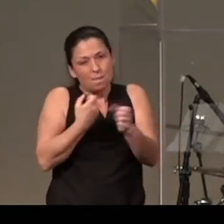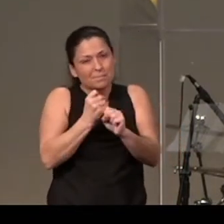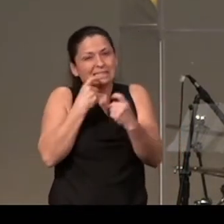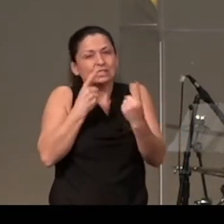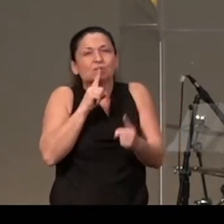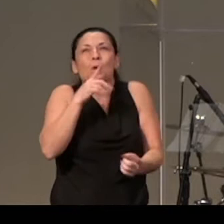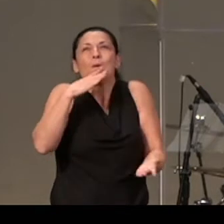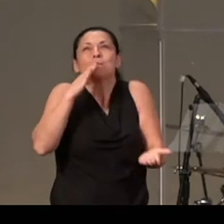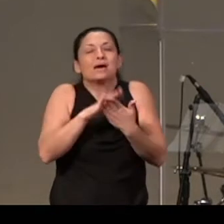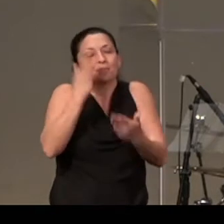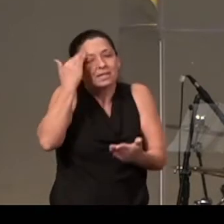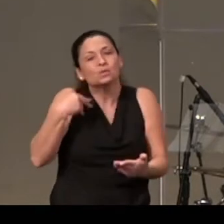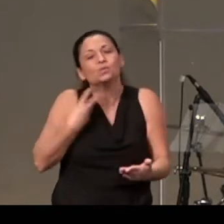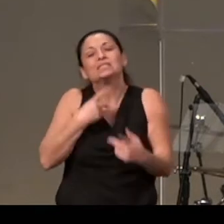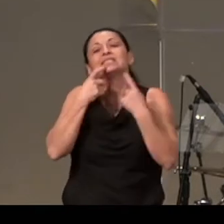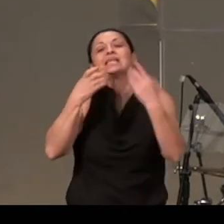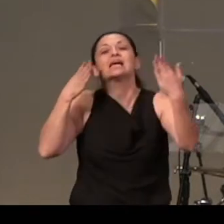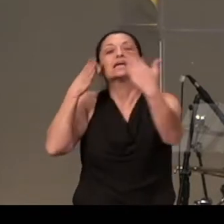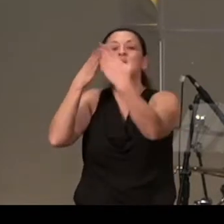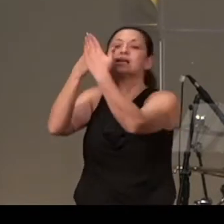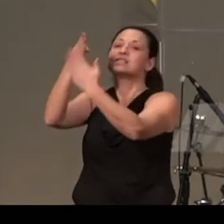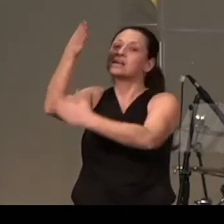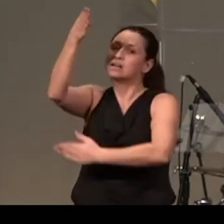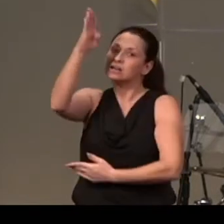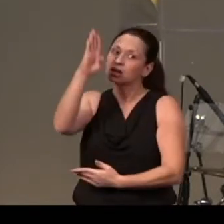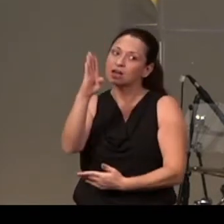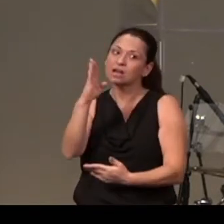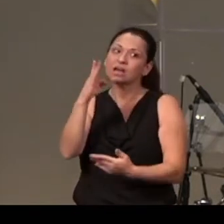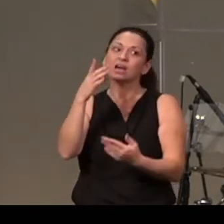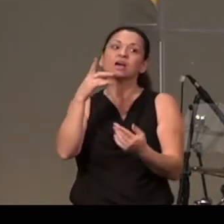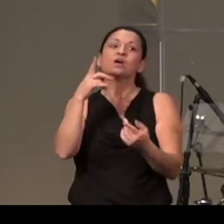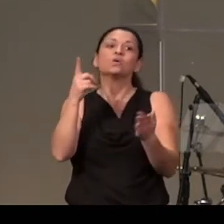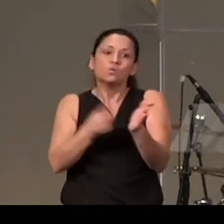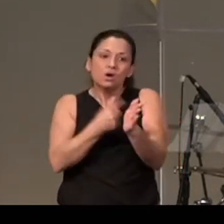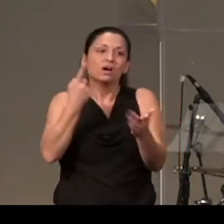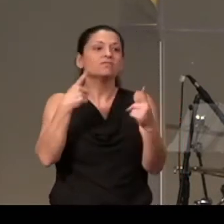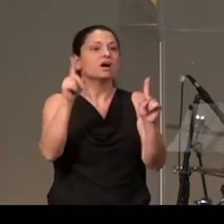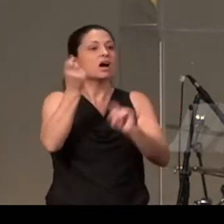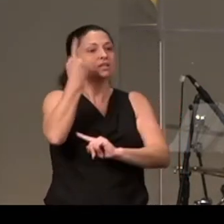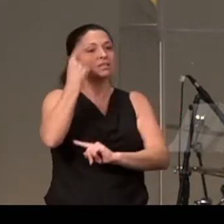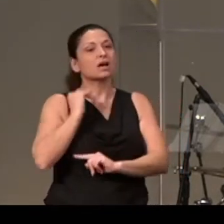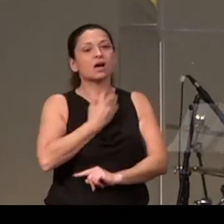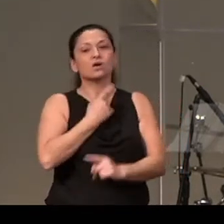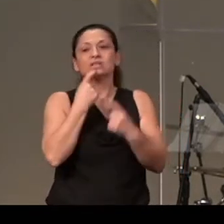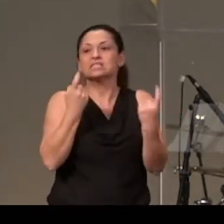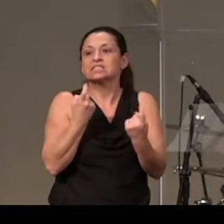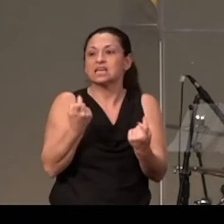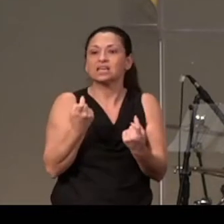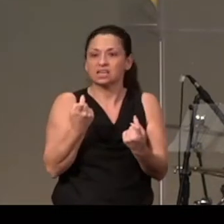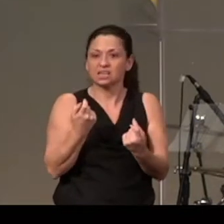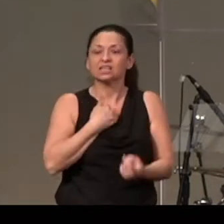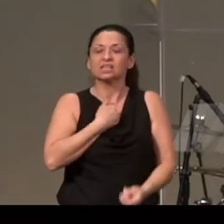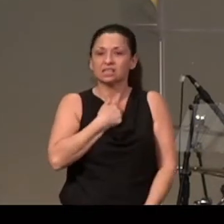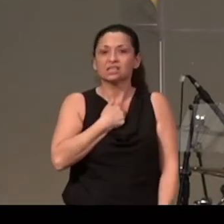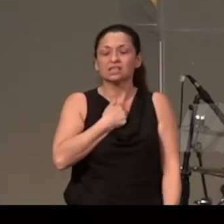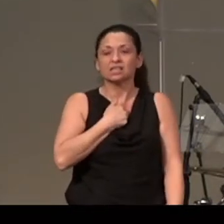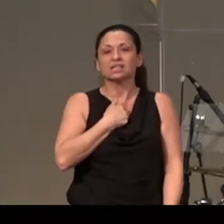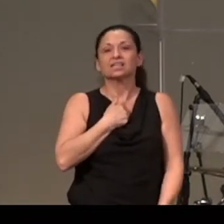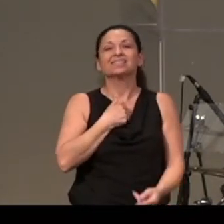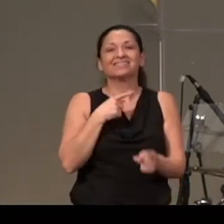God. And once we understand our sin, then we say, well, tell me what I do. And that's the good news of a Savior.